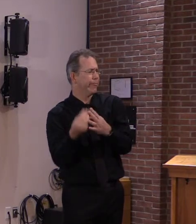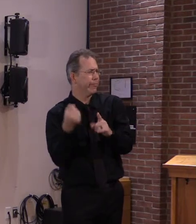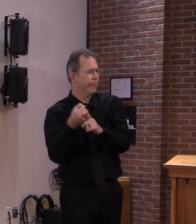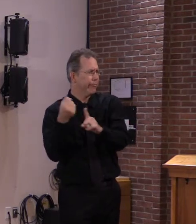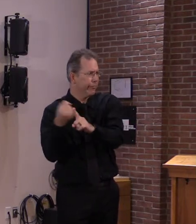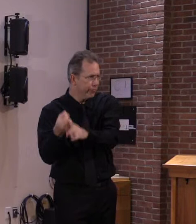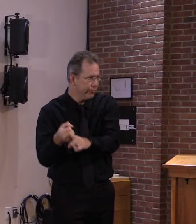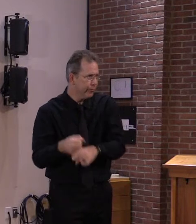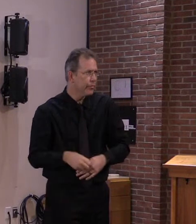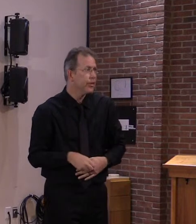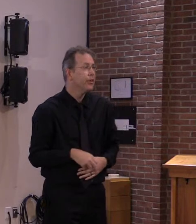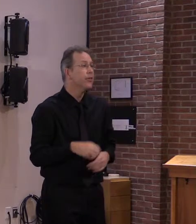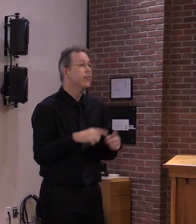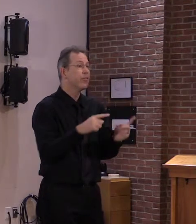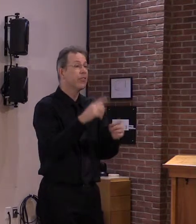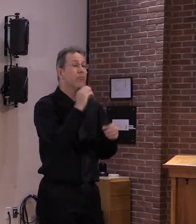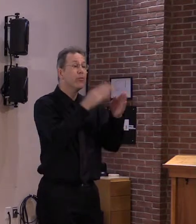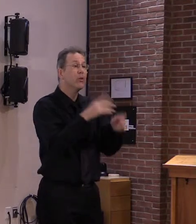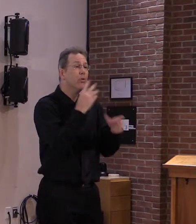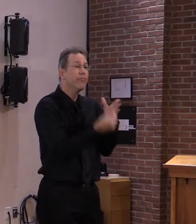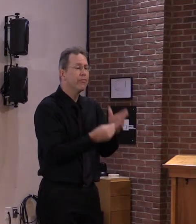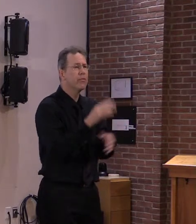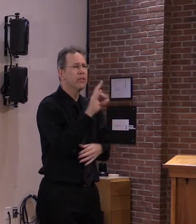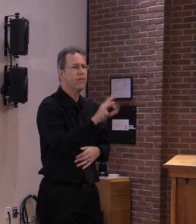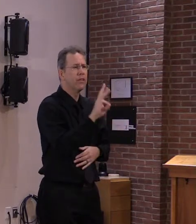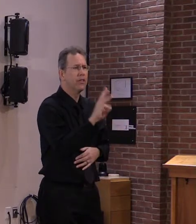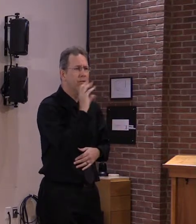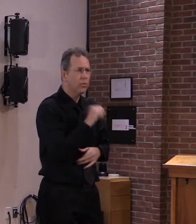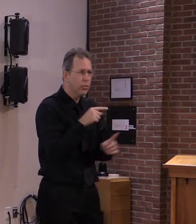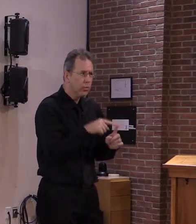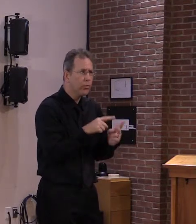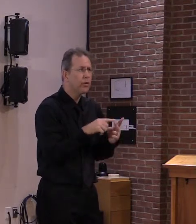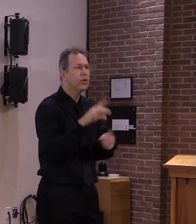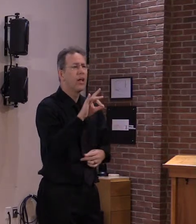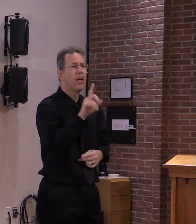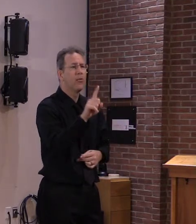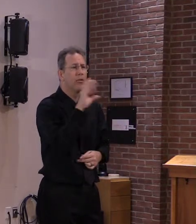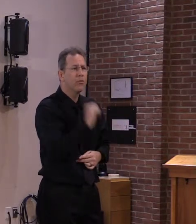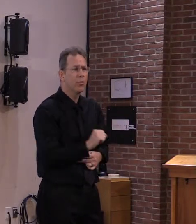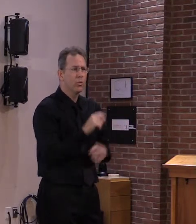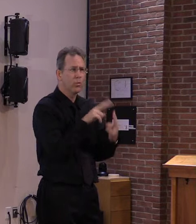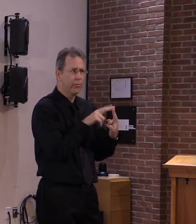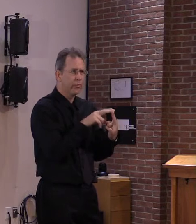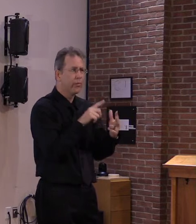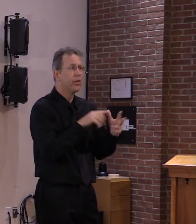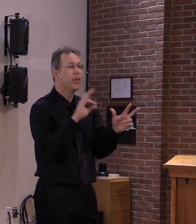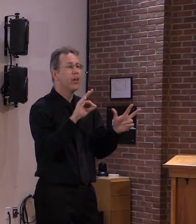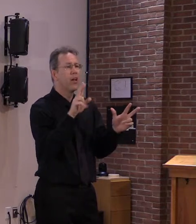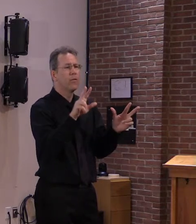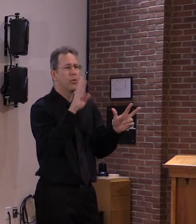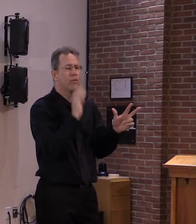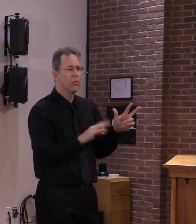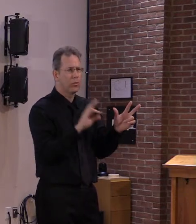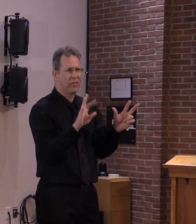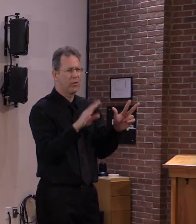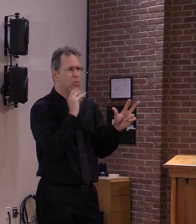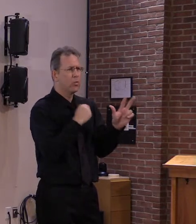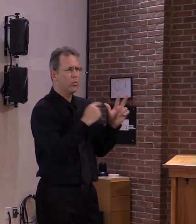on Monday on how to implement the recent addendum to the governor's emergency order that prohibits multi-household social gatherings associated with